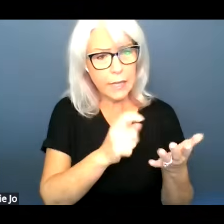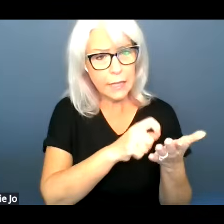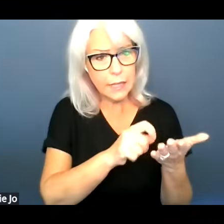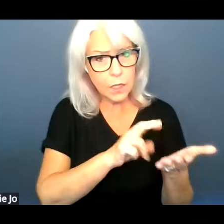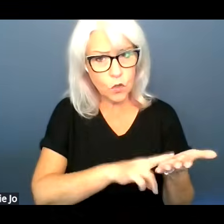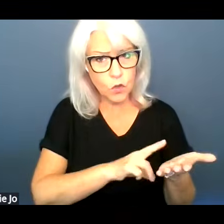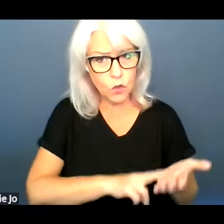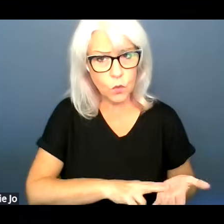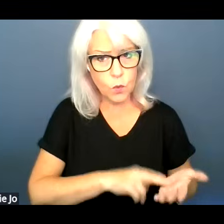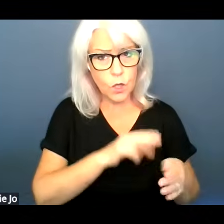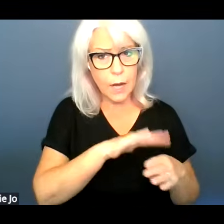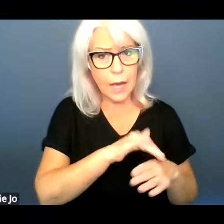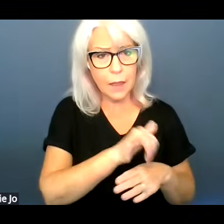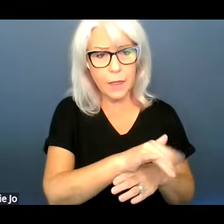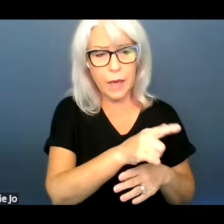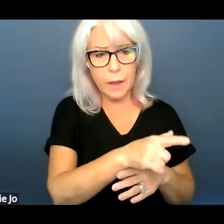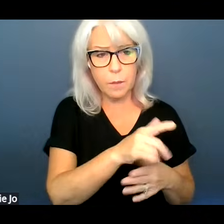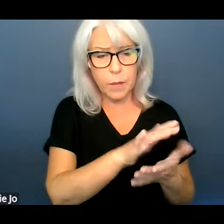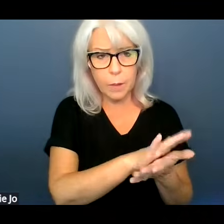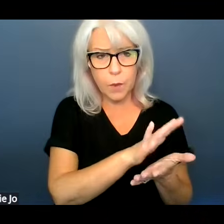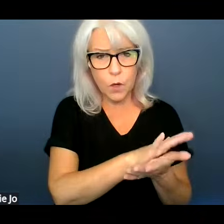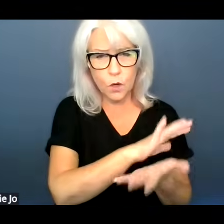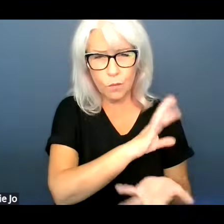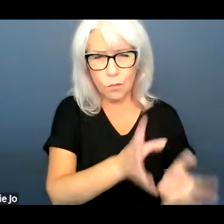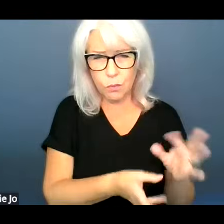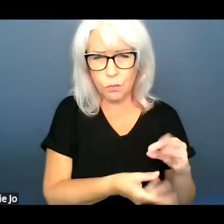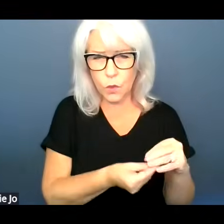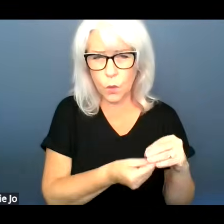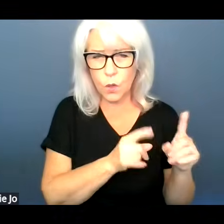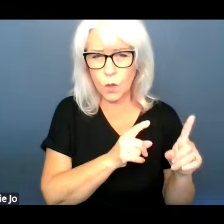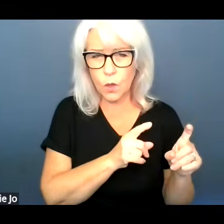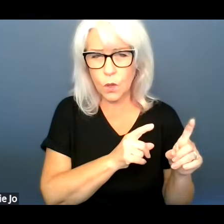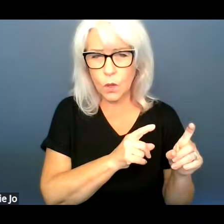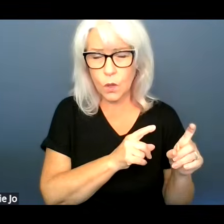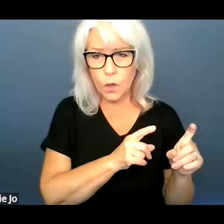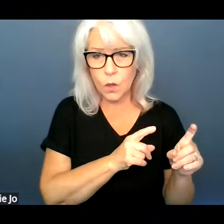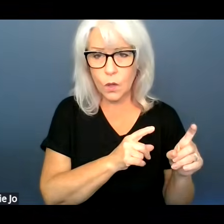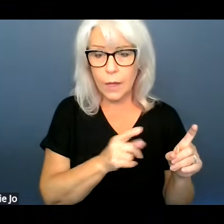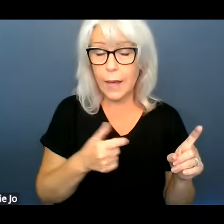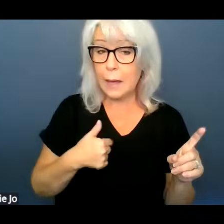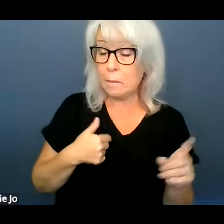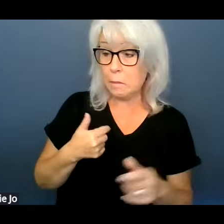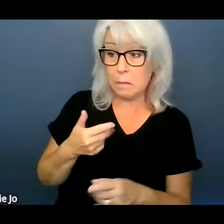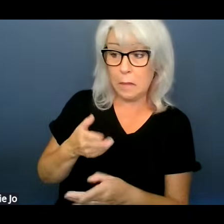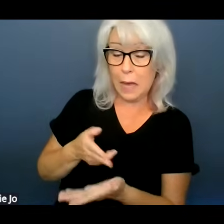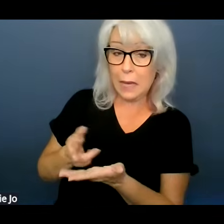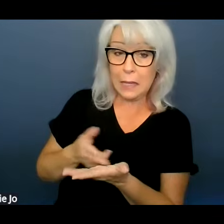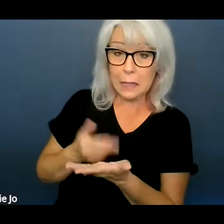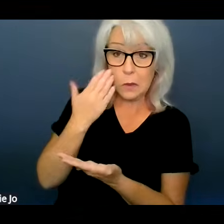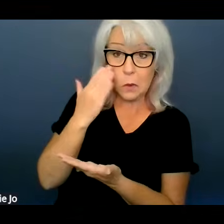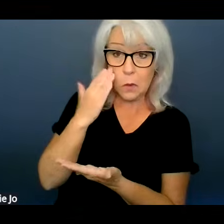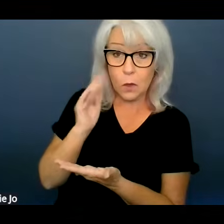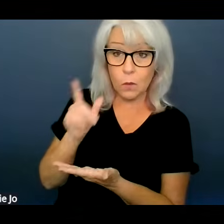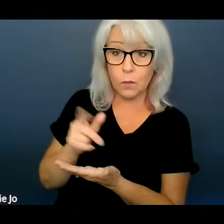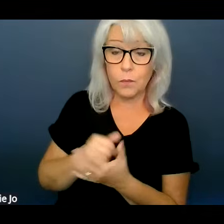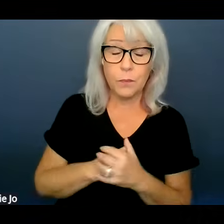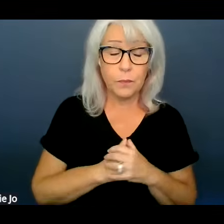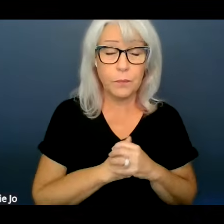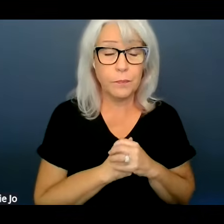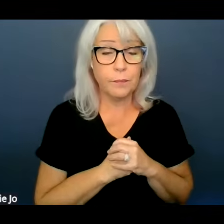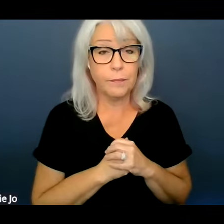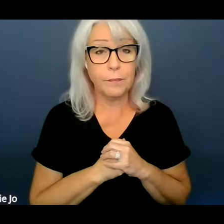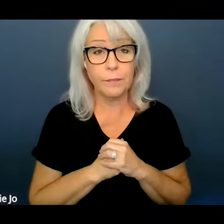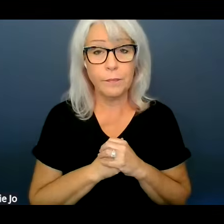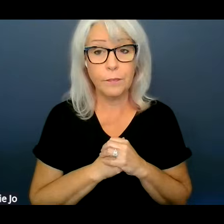on those total, do you know? I don't know offhand. Okay.